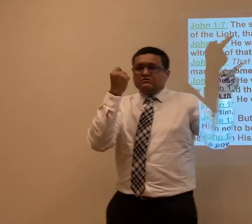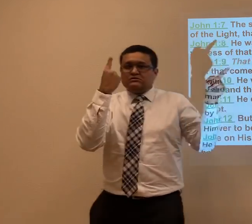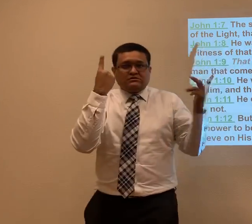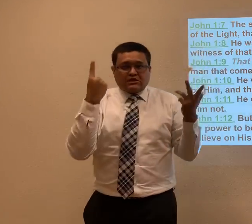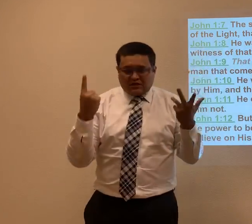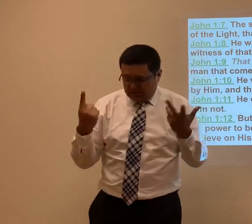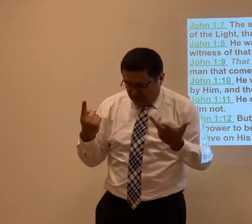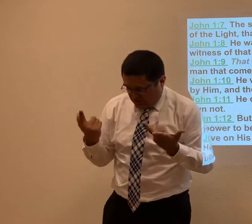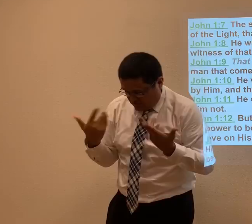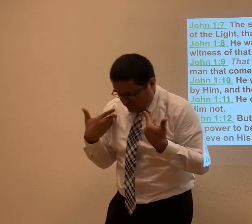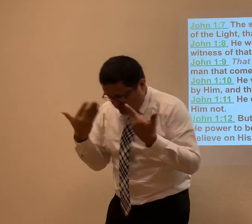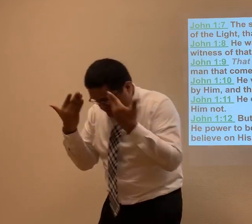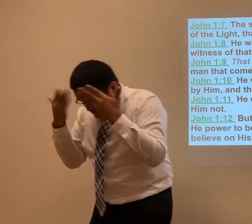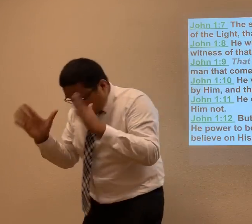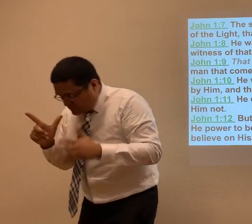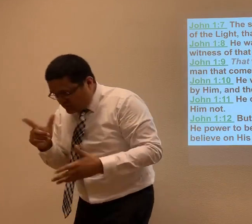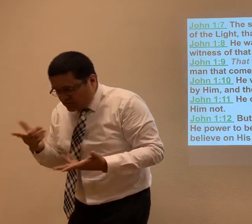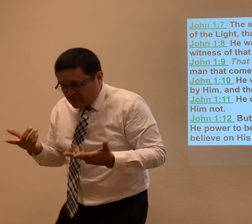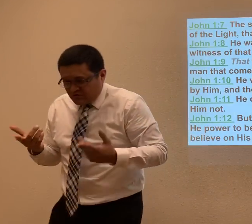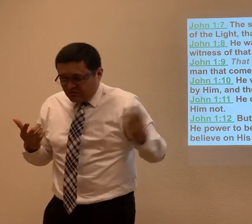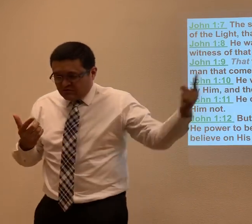So the darkness did not understand. They don't know